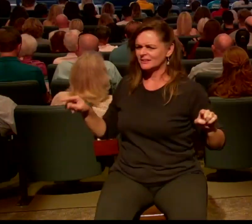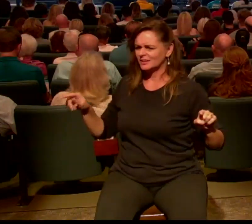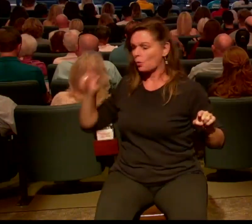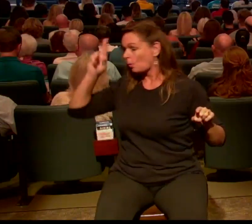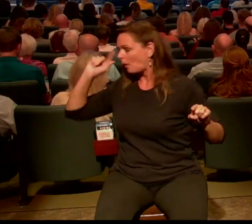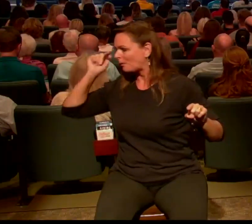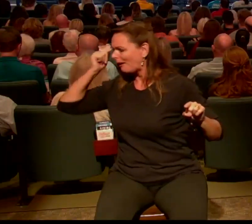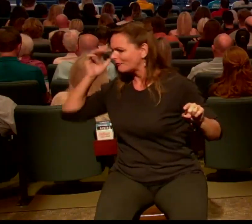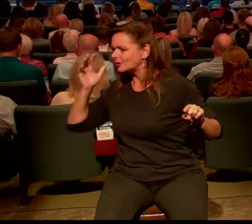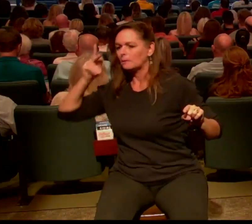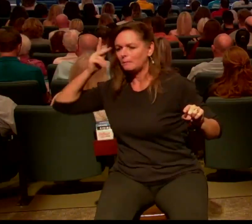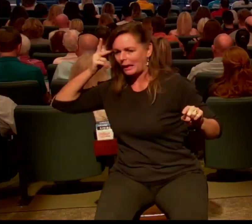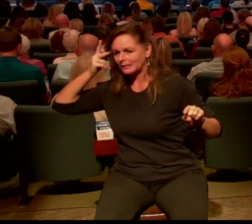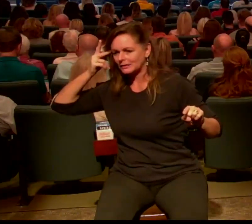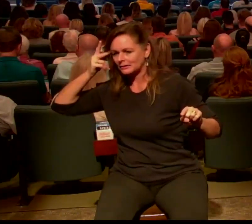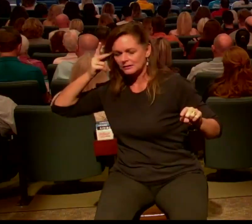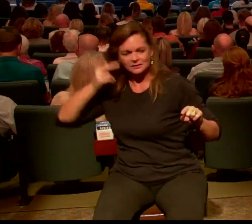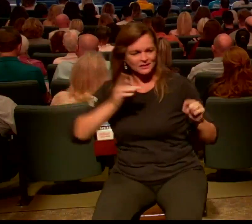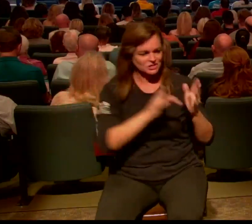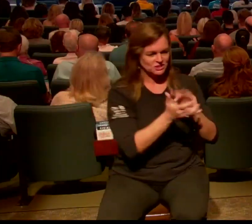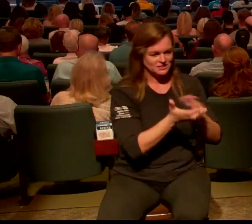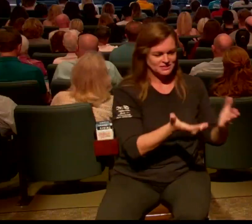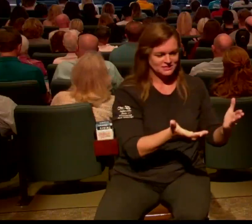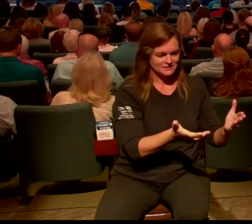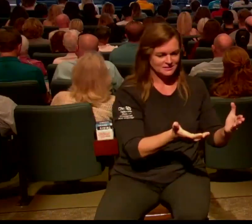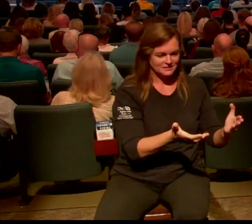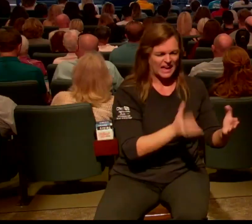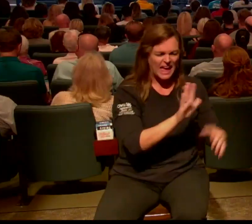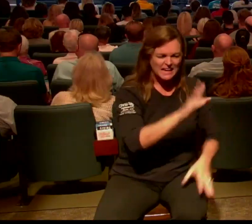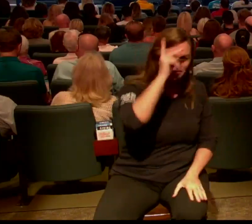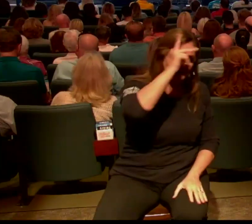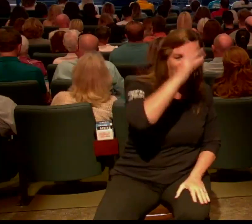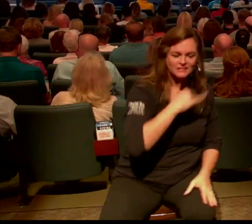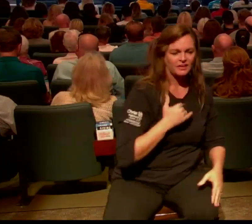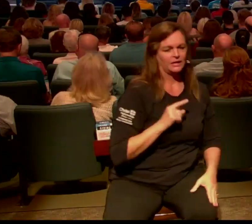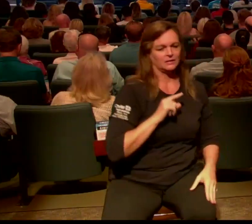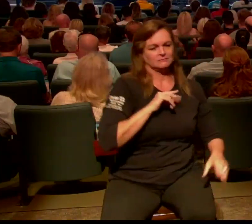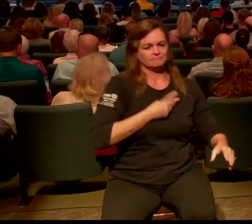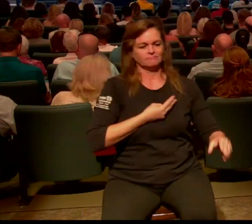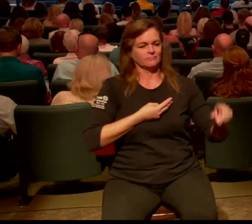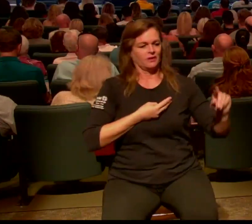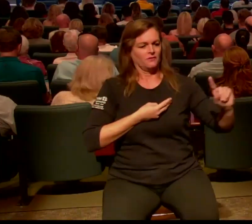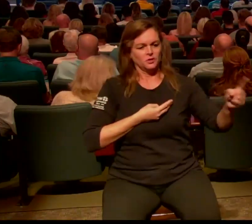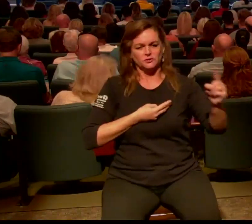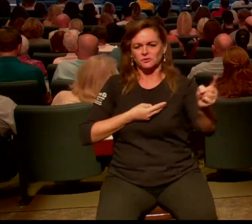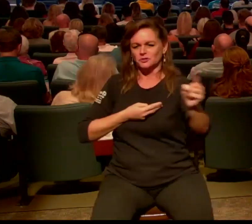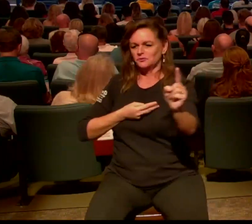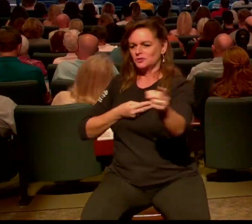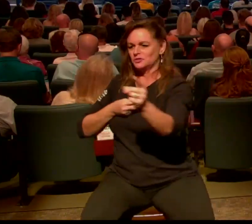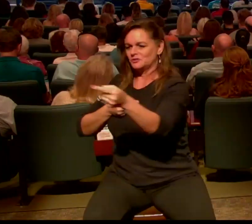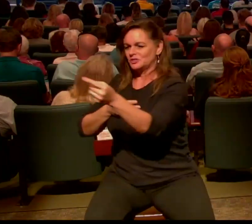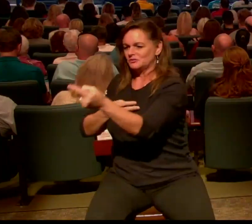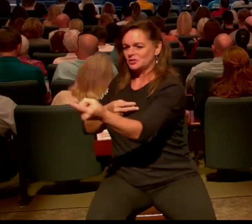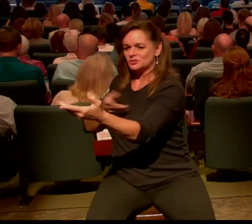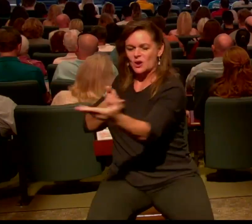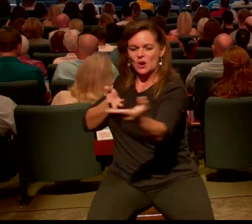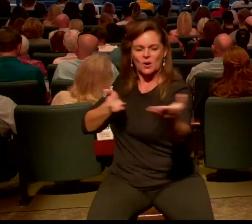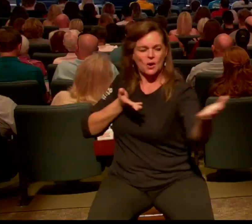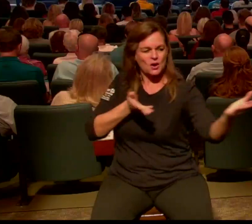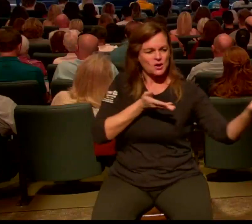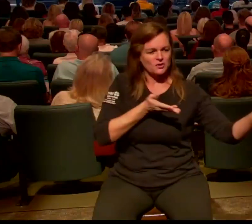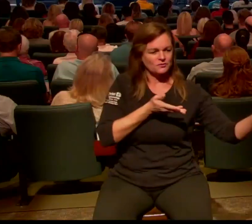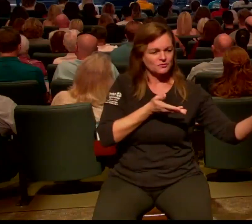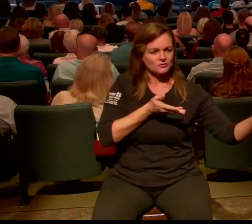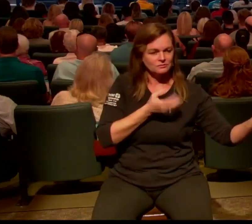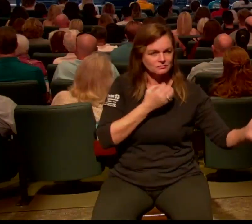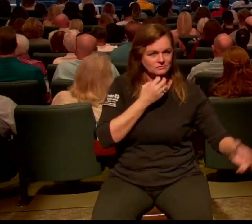difference. That's the difference between the Christ-filled life and the self-filled life. That all of a sudden we begin to